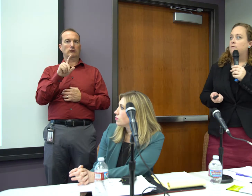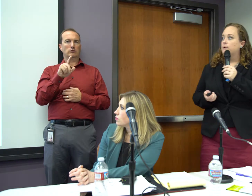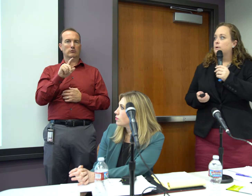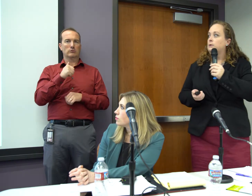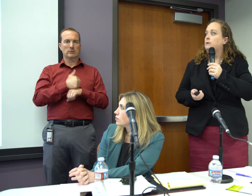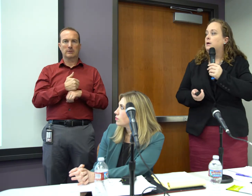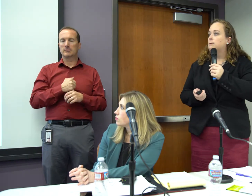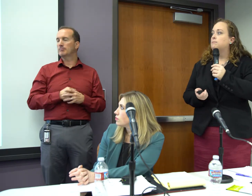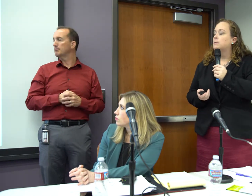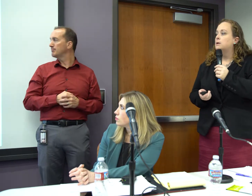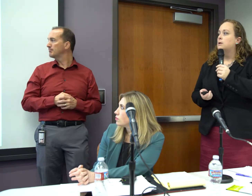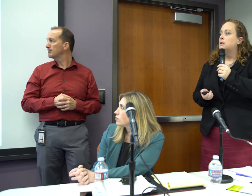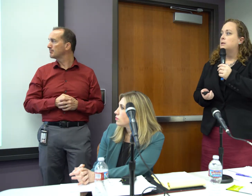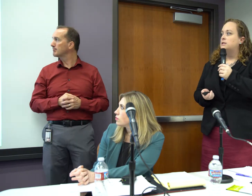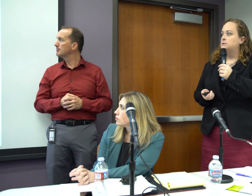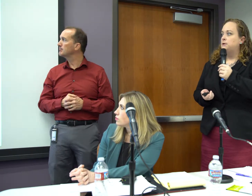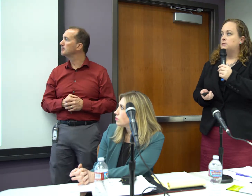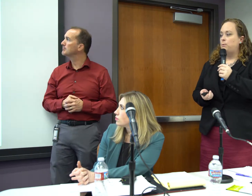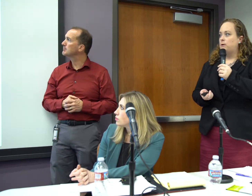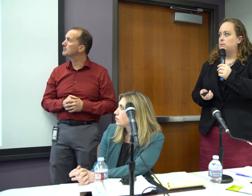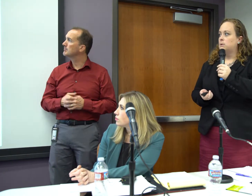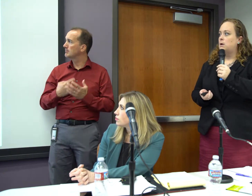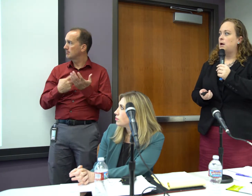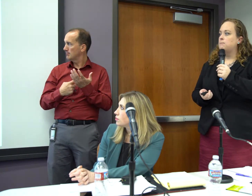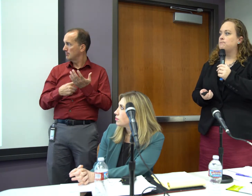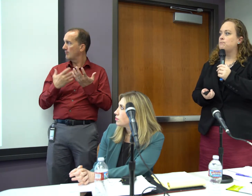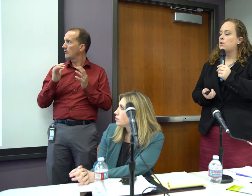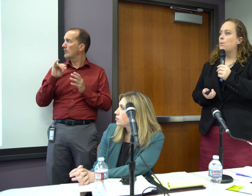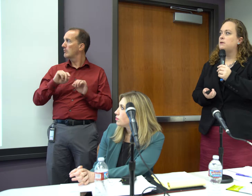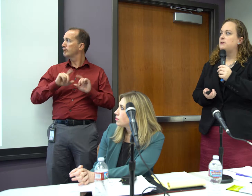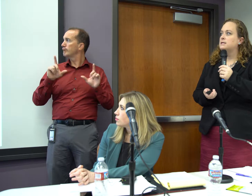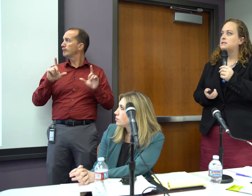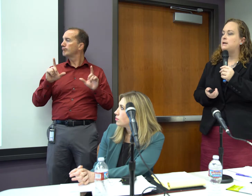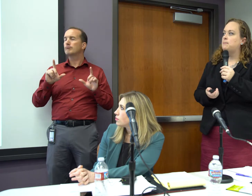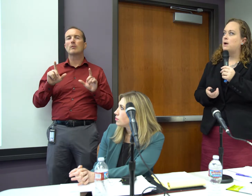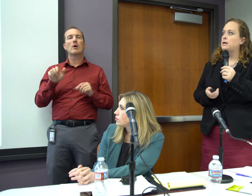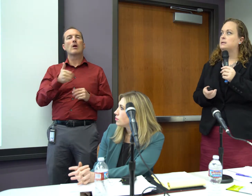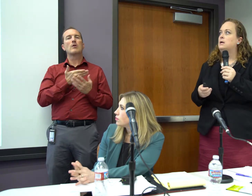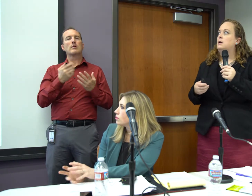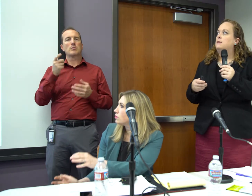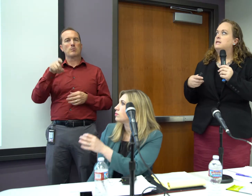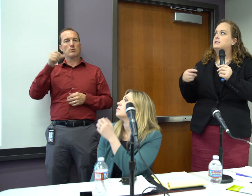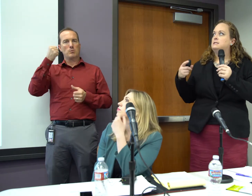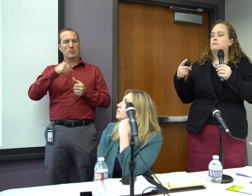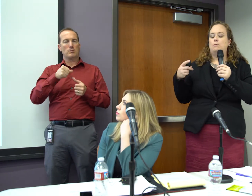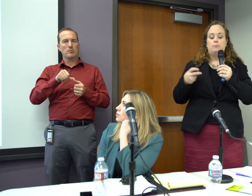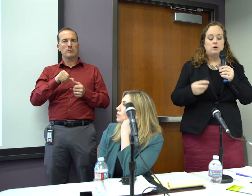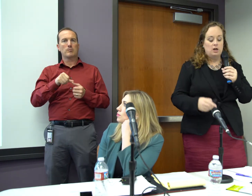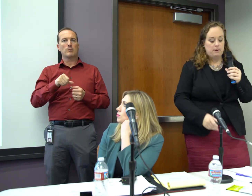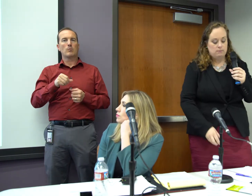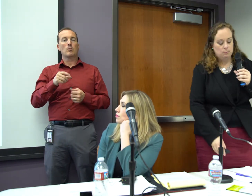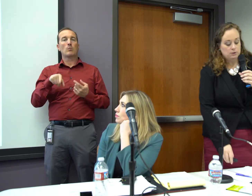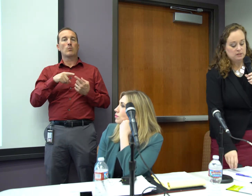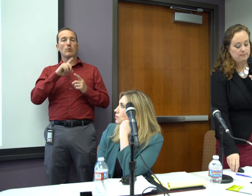And we covered this one as well. One of the things to keep in mind, this is when